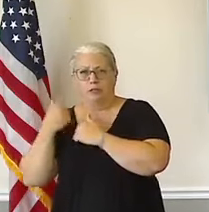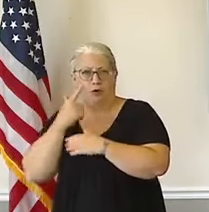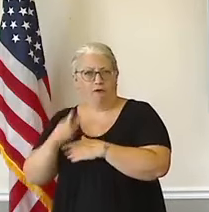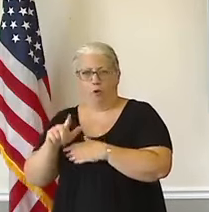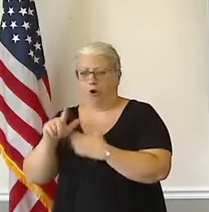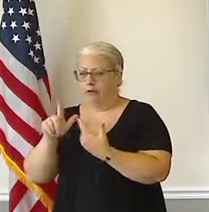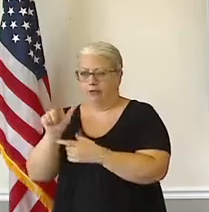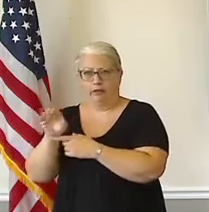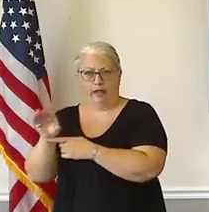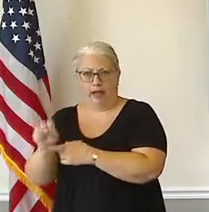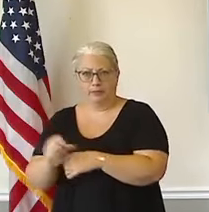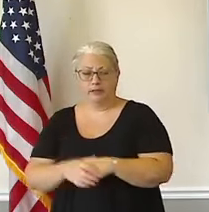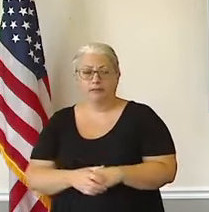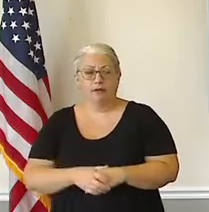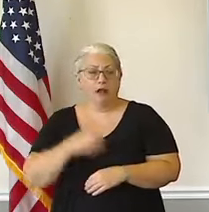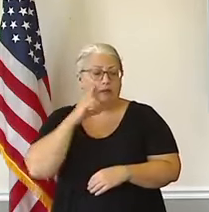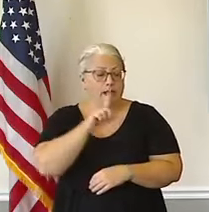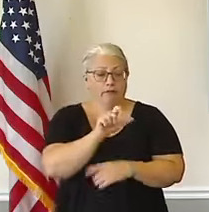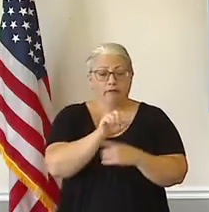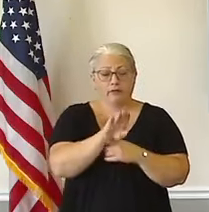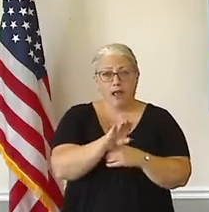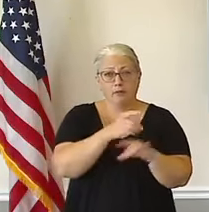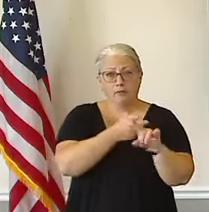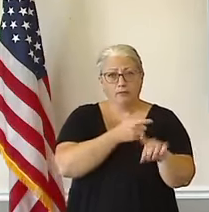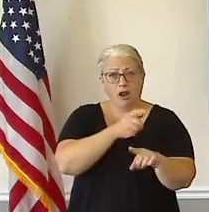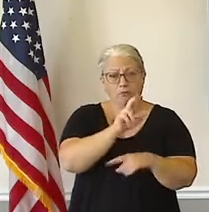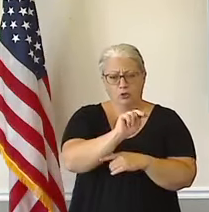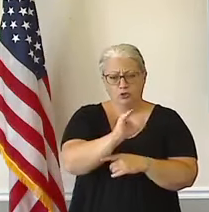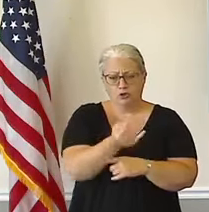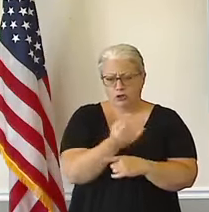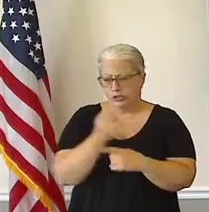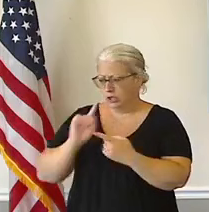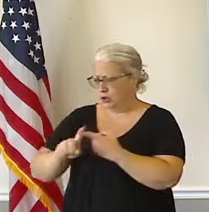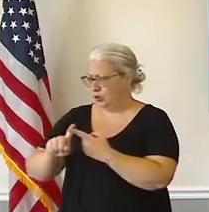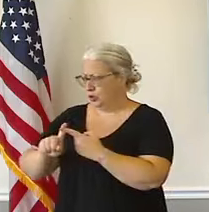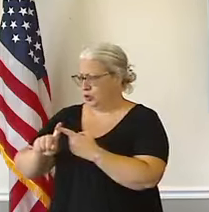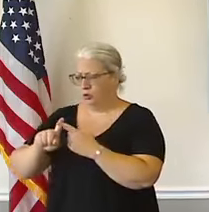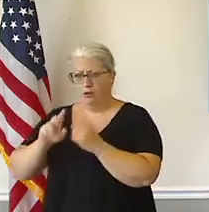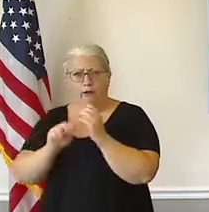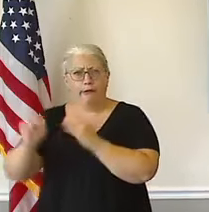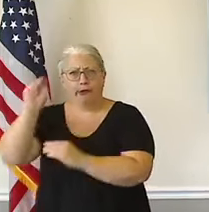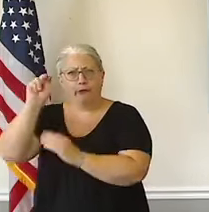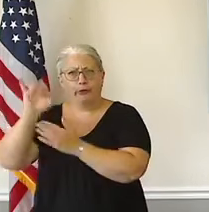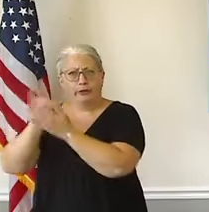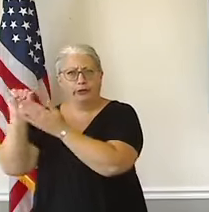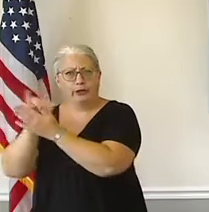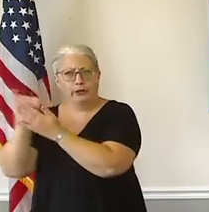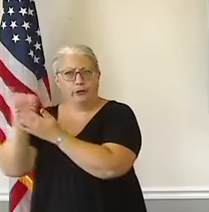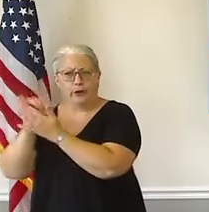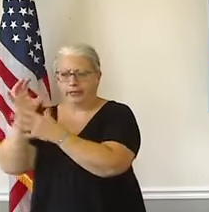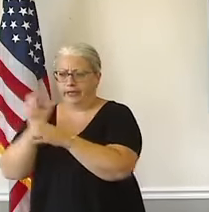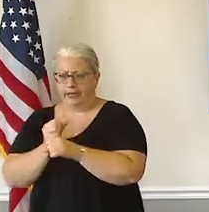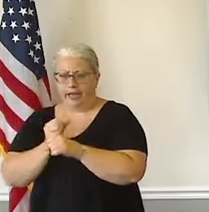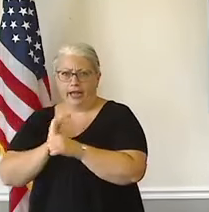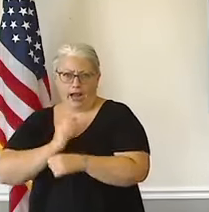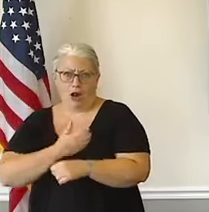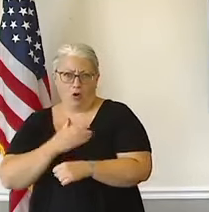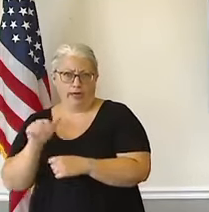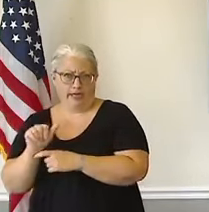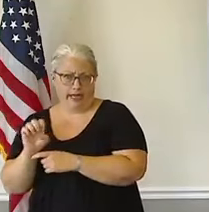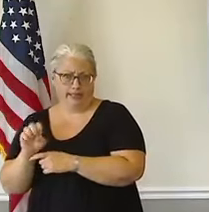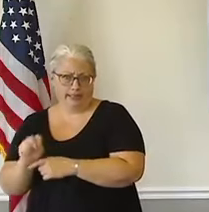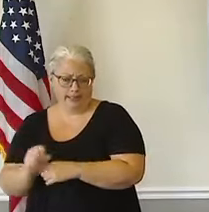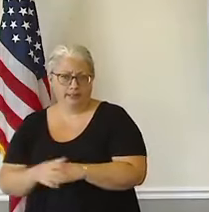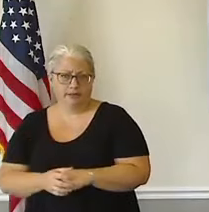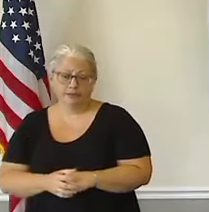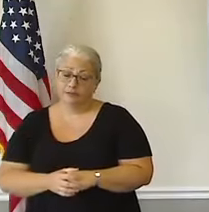labs from New Jersey to upstate New York get our cases. So it is important, and we've explained this to the state, in particular